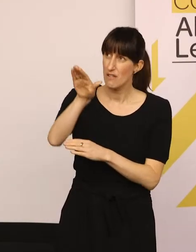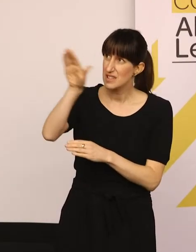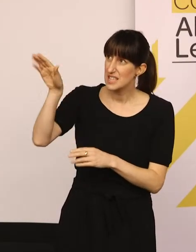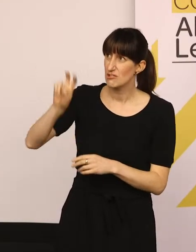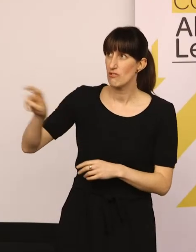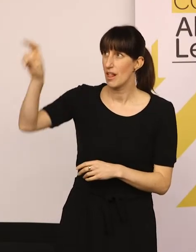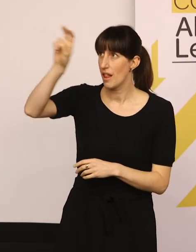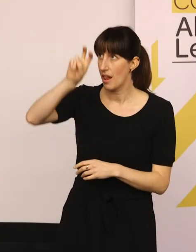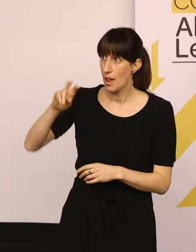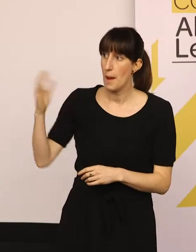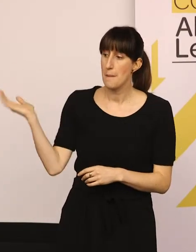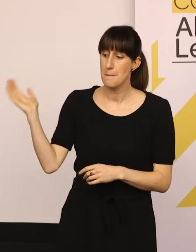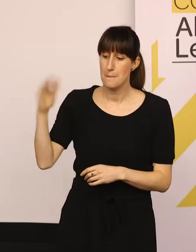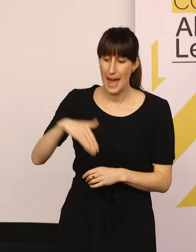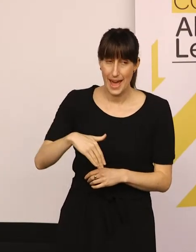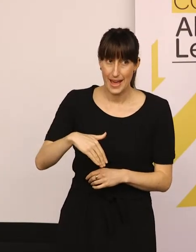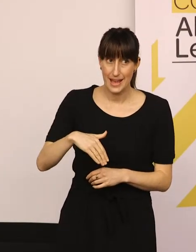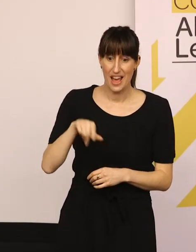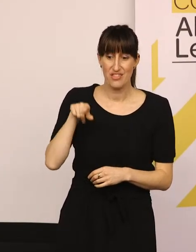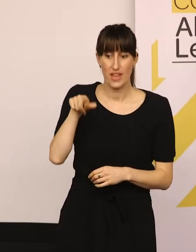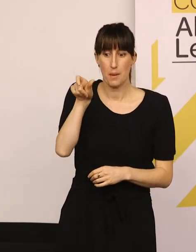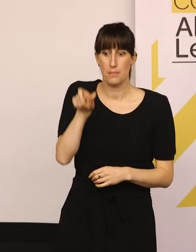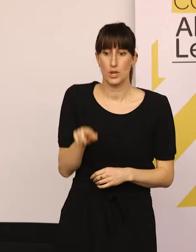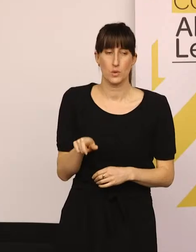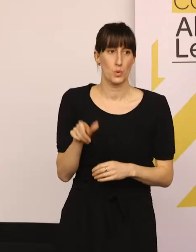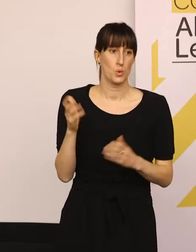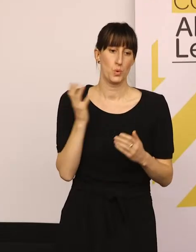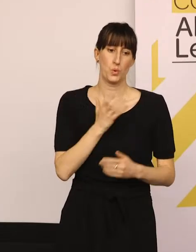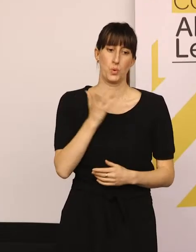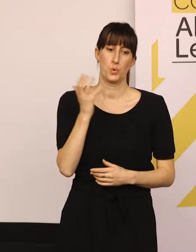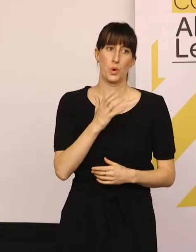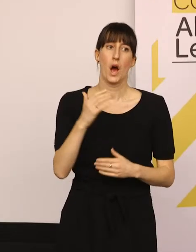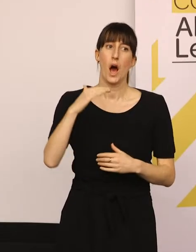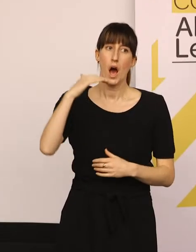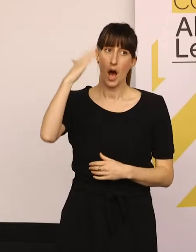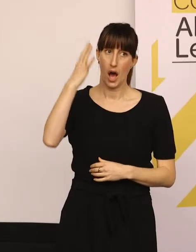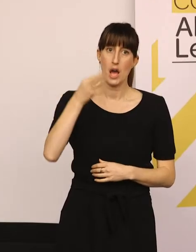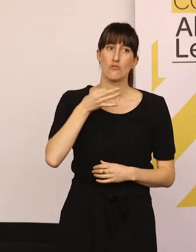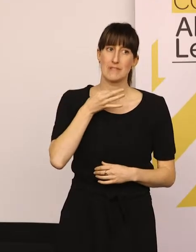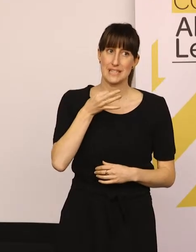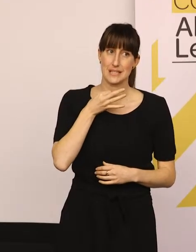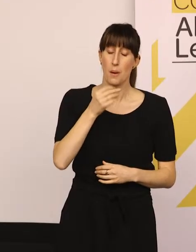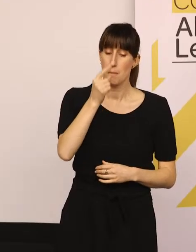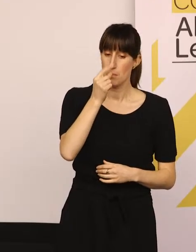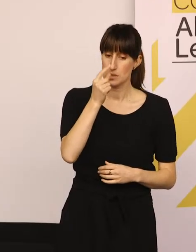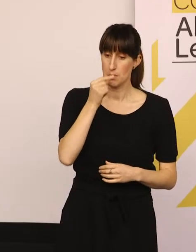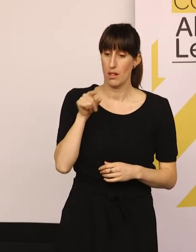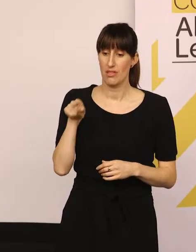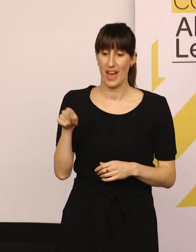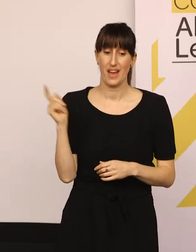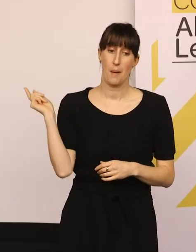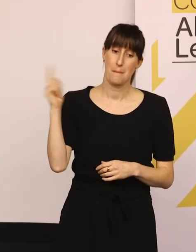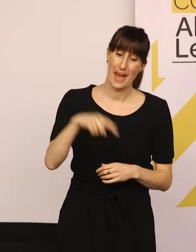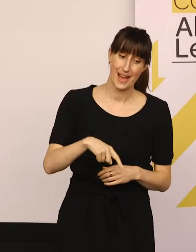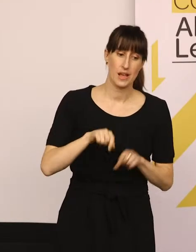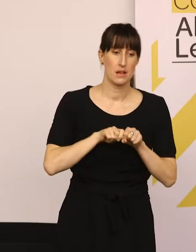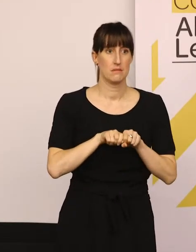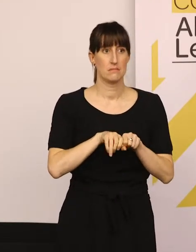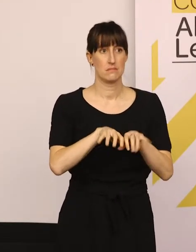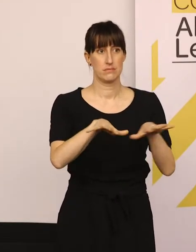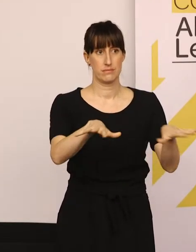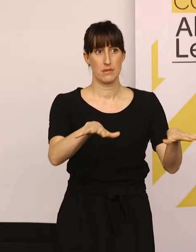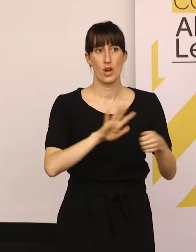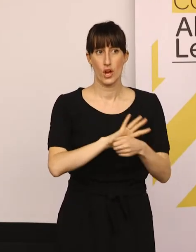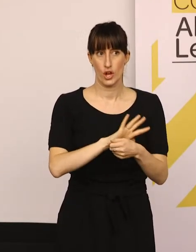poses a greater risk to those of us in New Zealand, given we are under alert level 1 with much